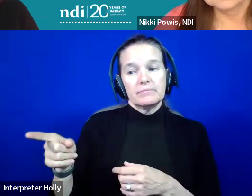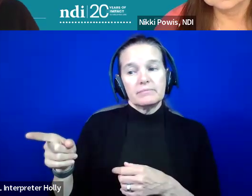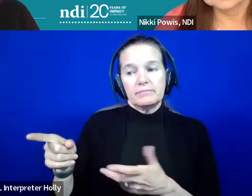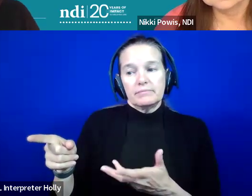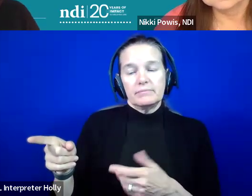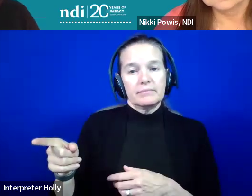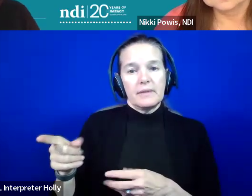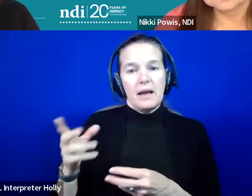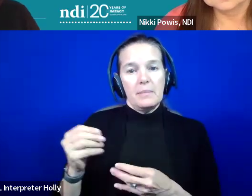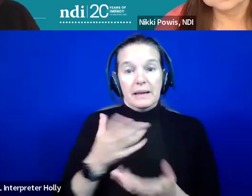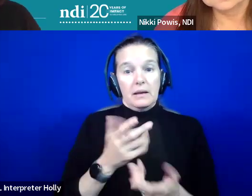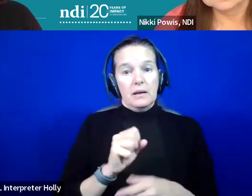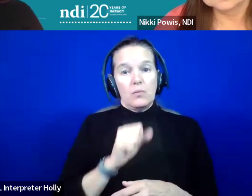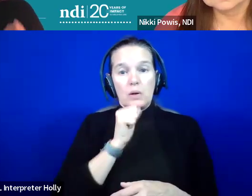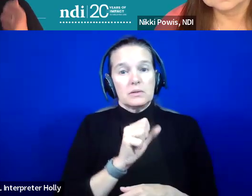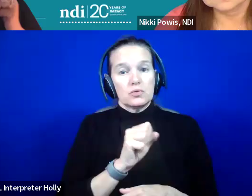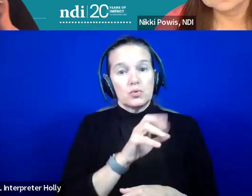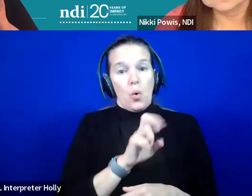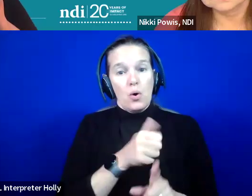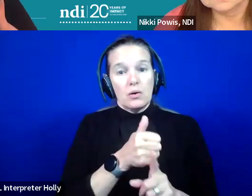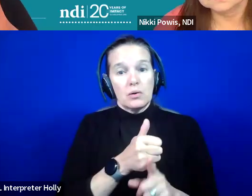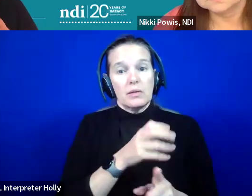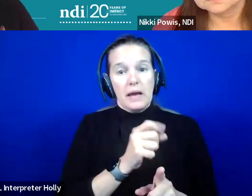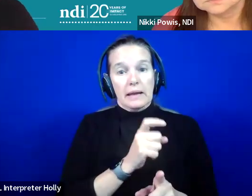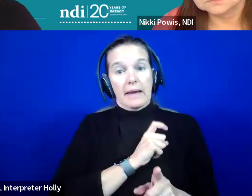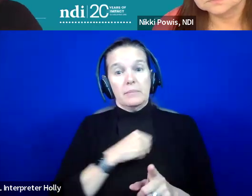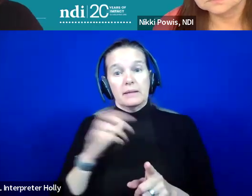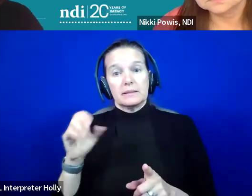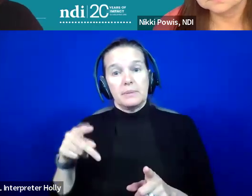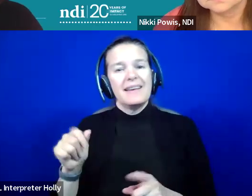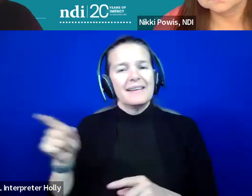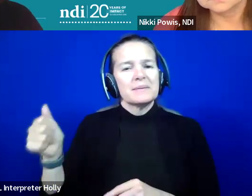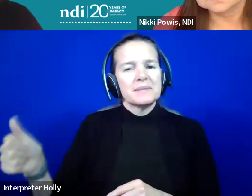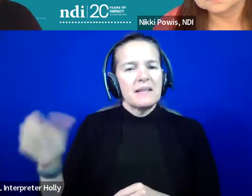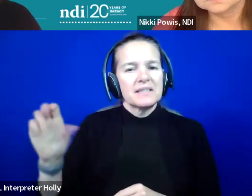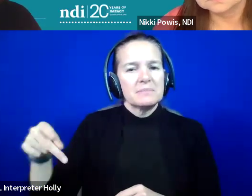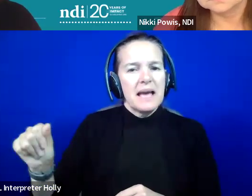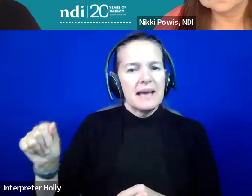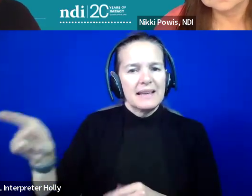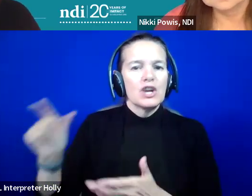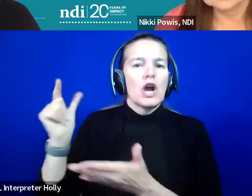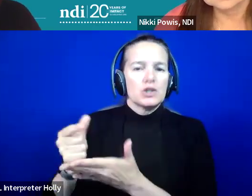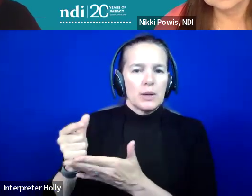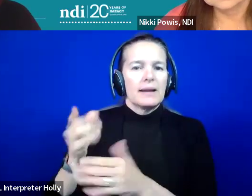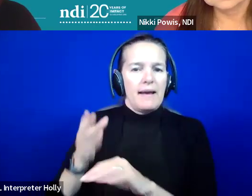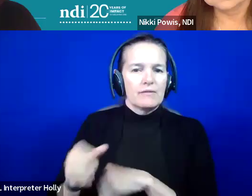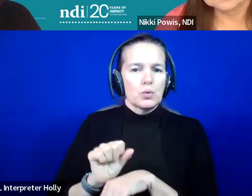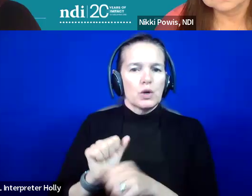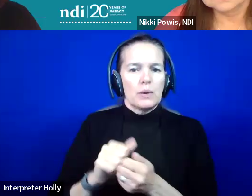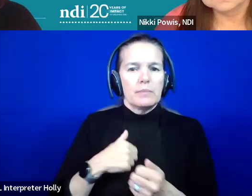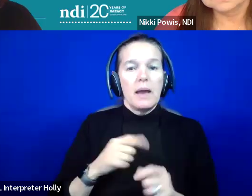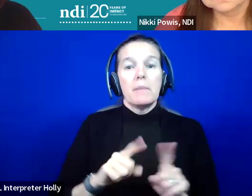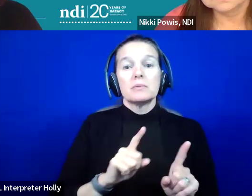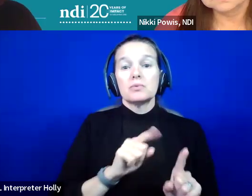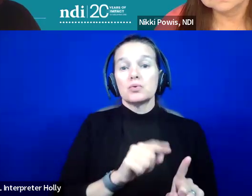gave me that bookkeeper or gave me that CPA. He ended up being a CPA. He graduated after he worked with me, but they did help me understand